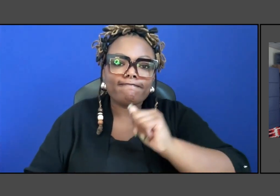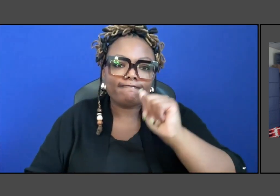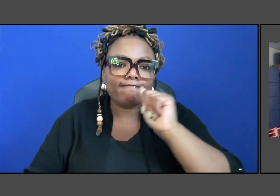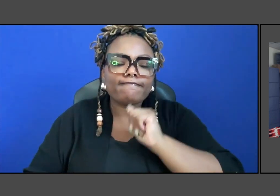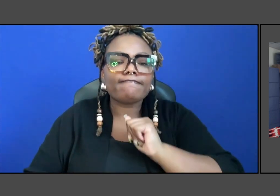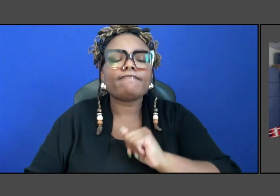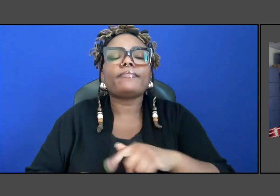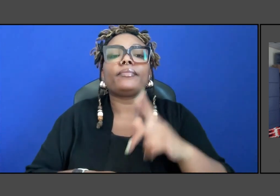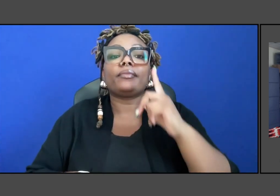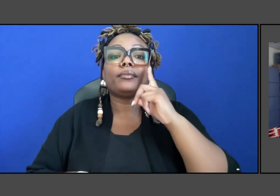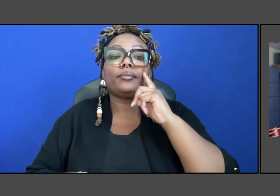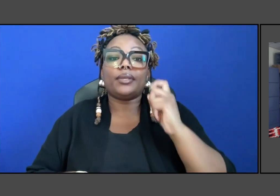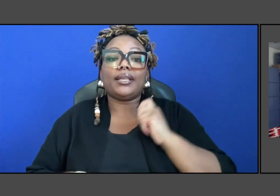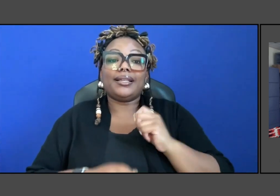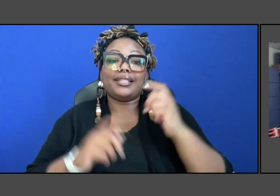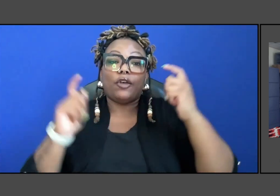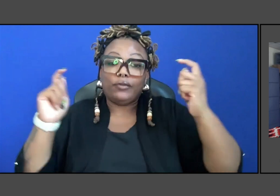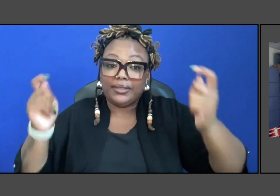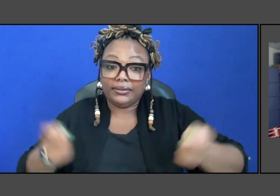of the ceremonial